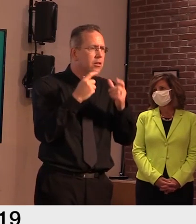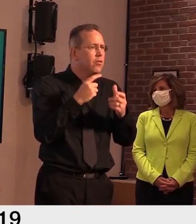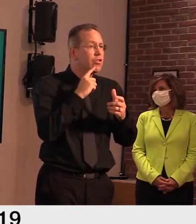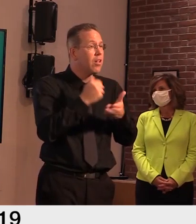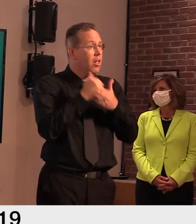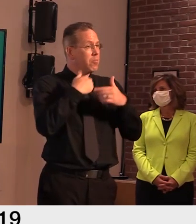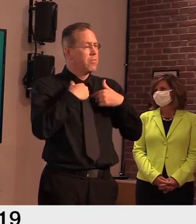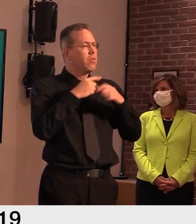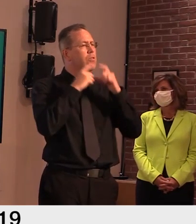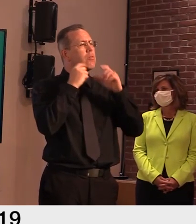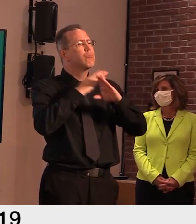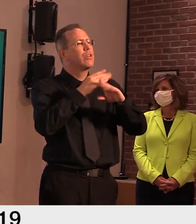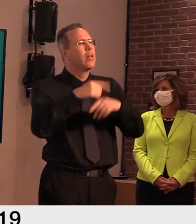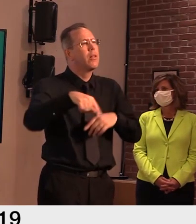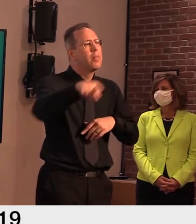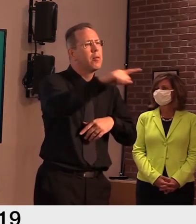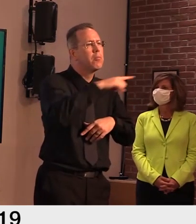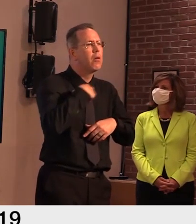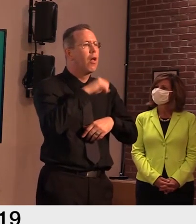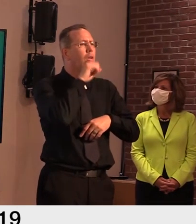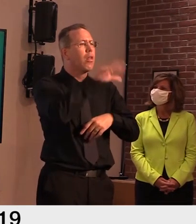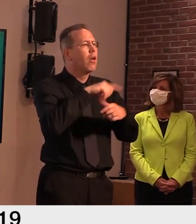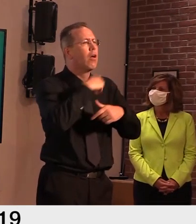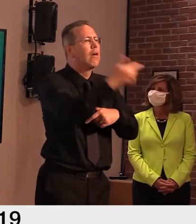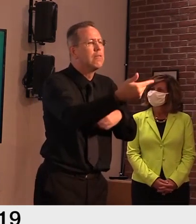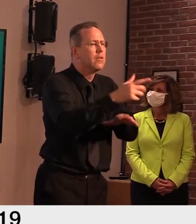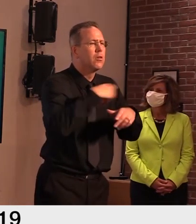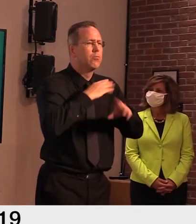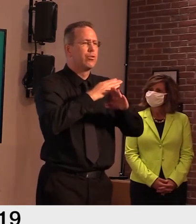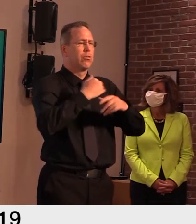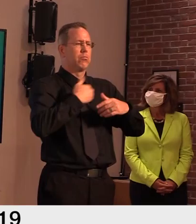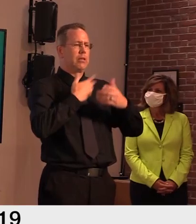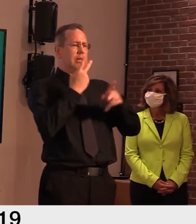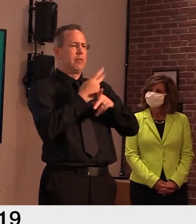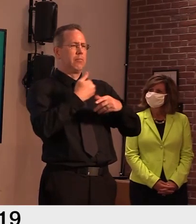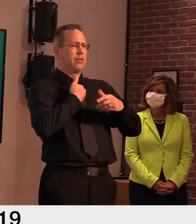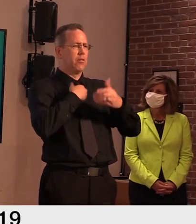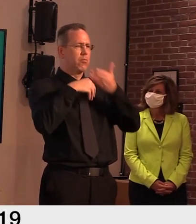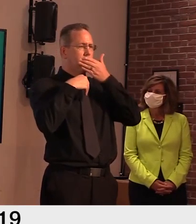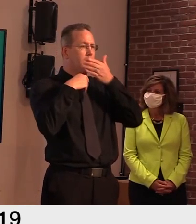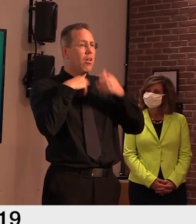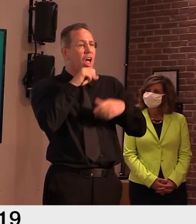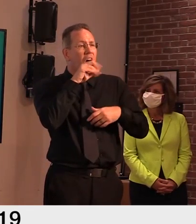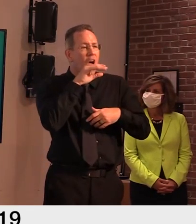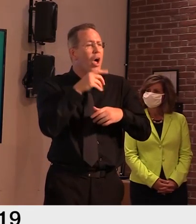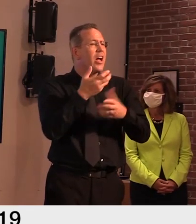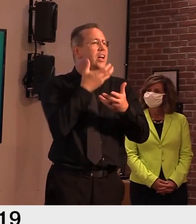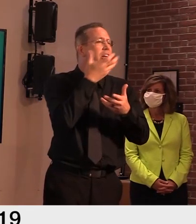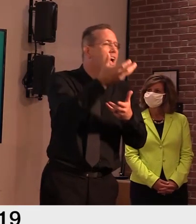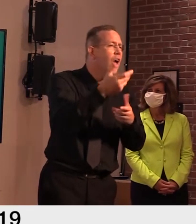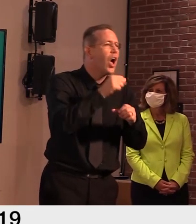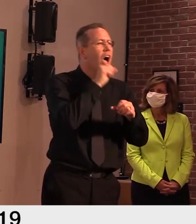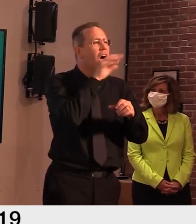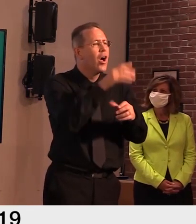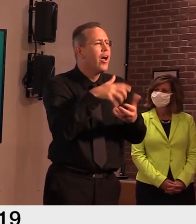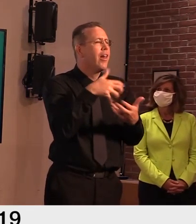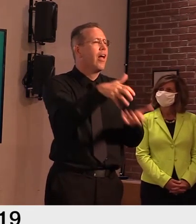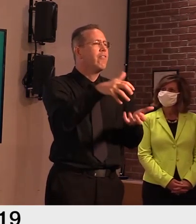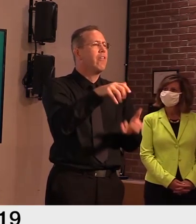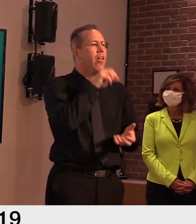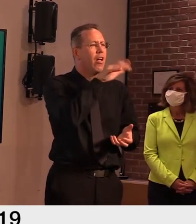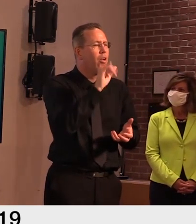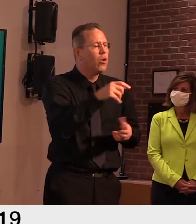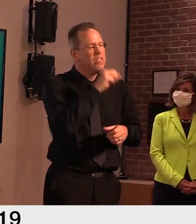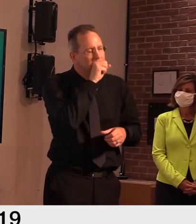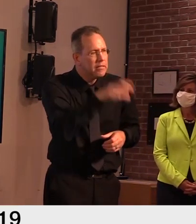but everything we've been saying about masking has been that we are protecting another person. And that is